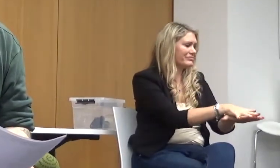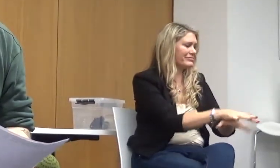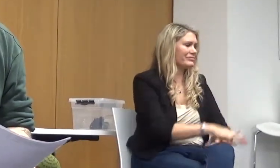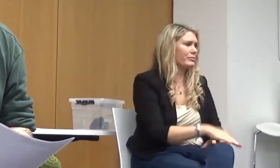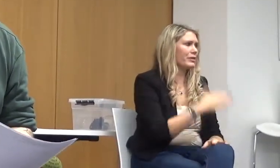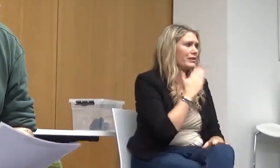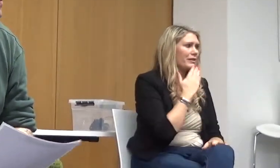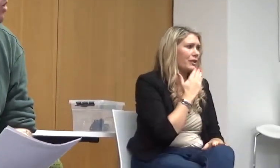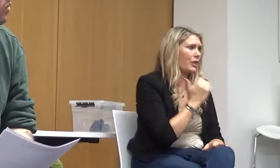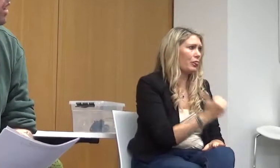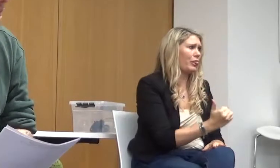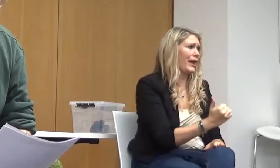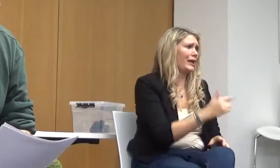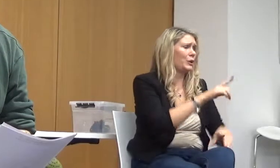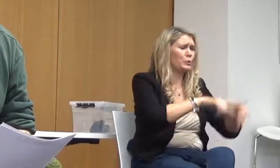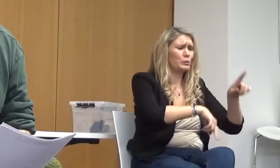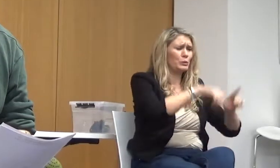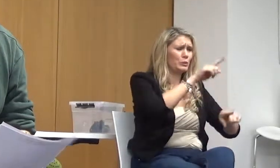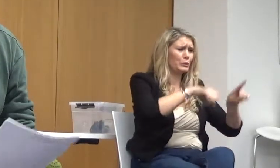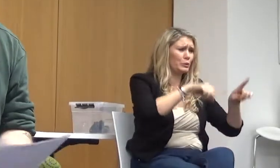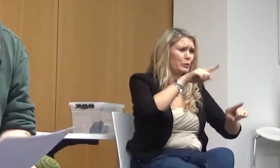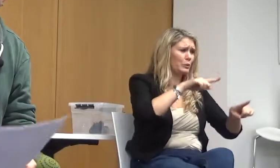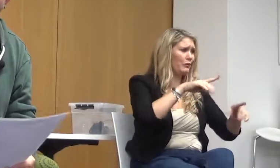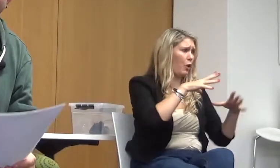Thank you, multiverse, for holding us.